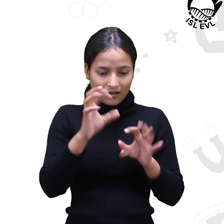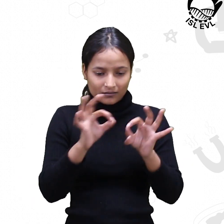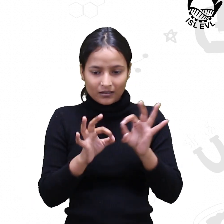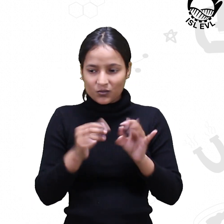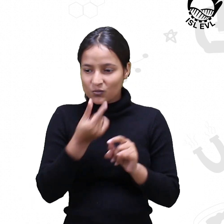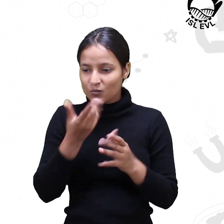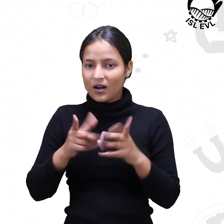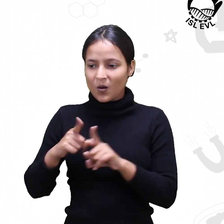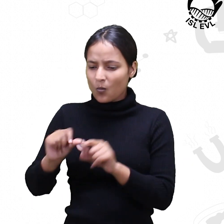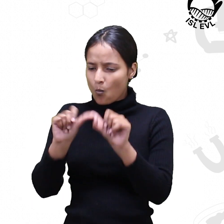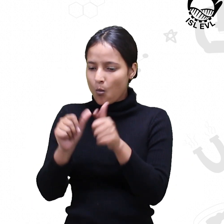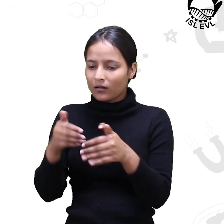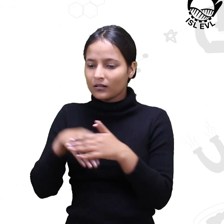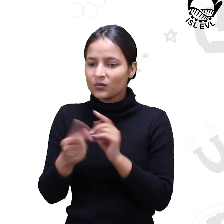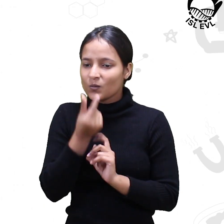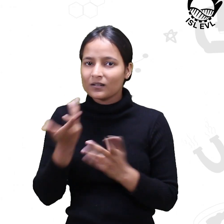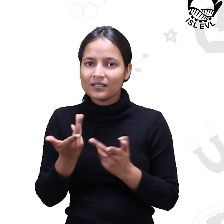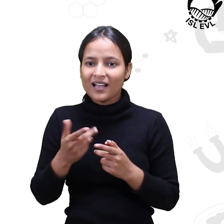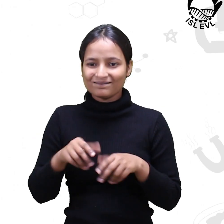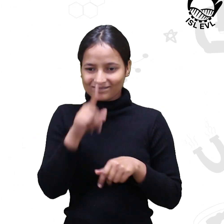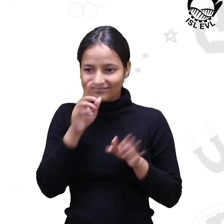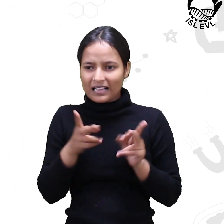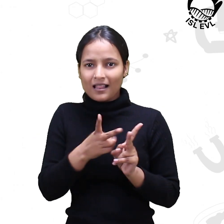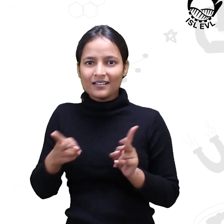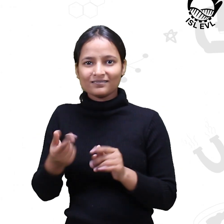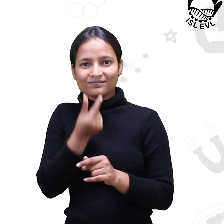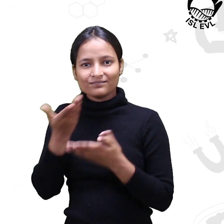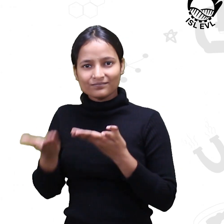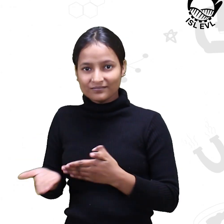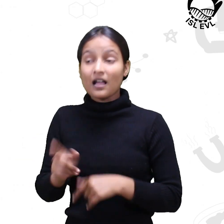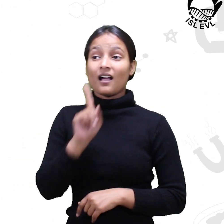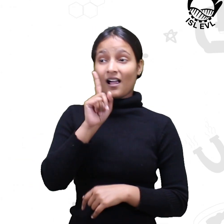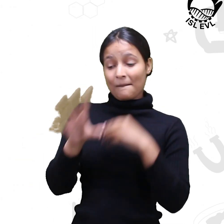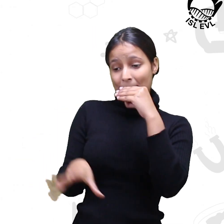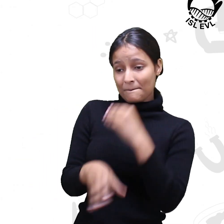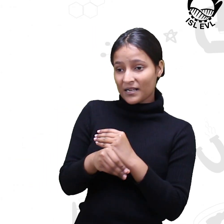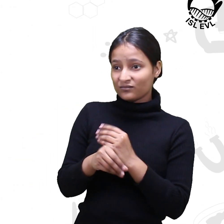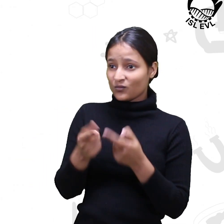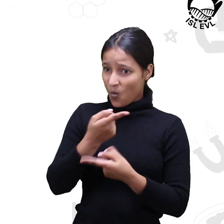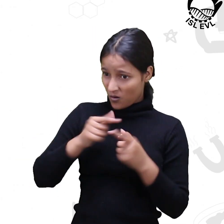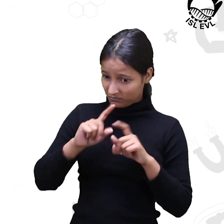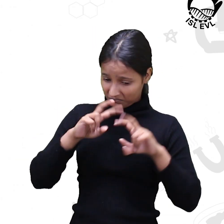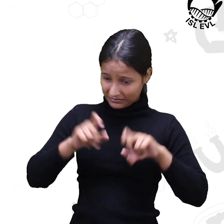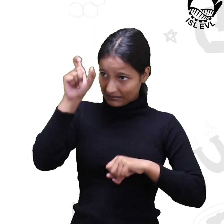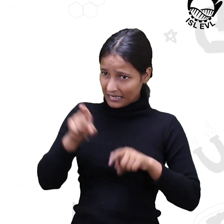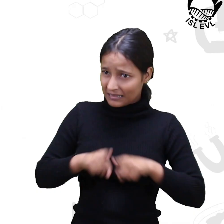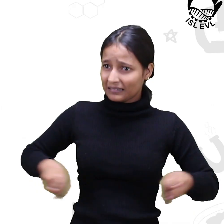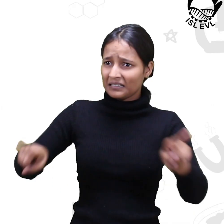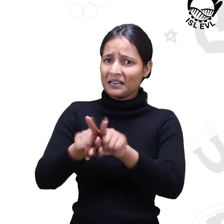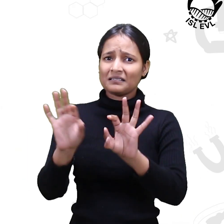model organisms. Talking about his journey as a scientist, he shared that not all scientists' lives look the